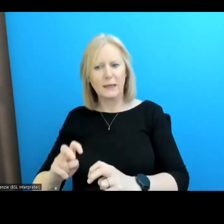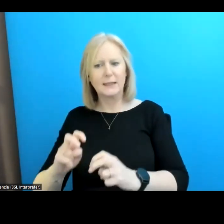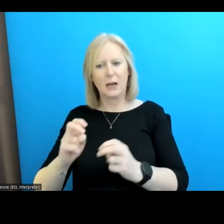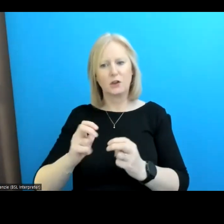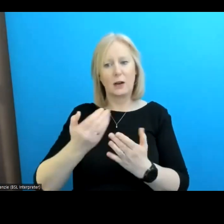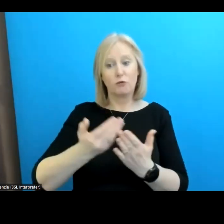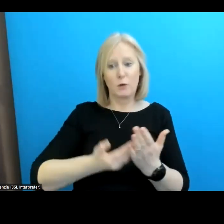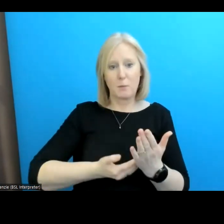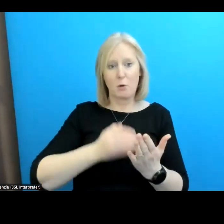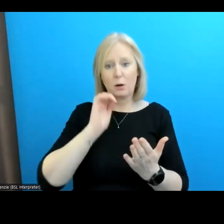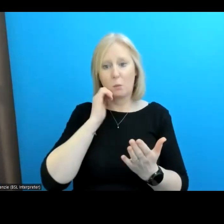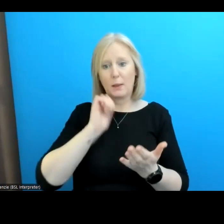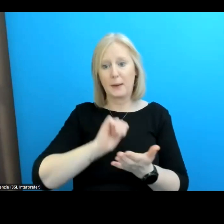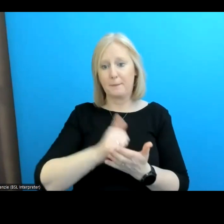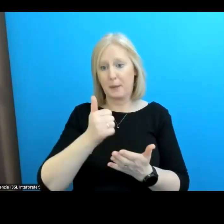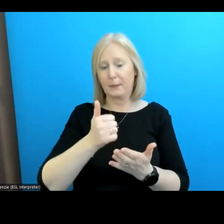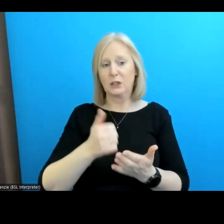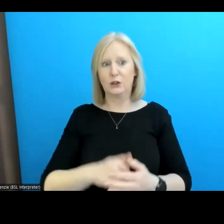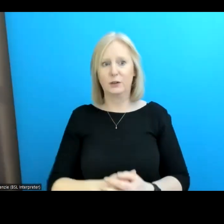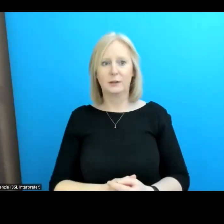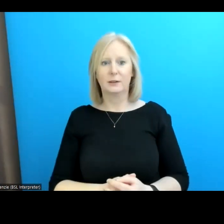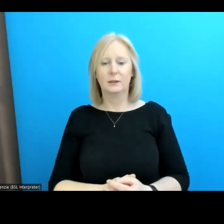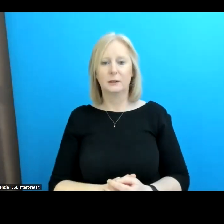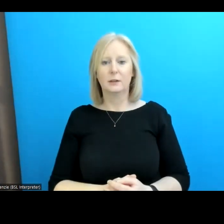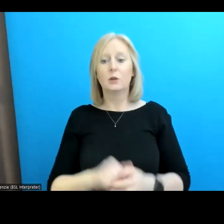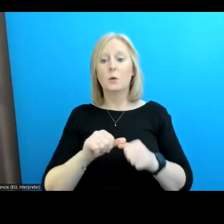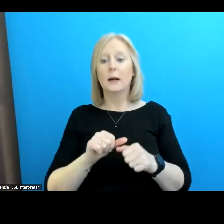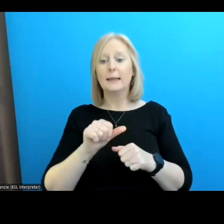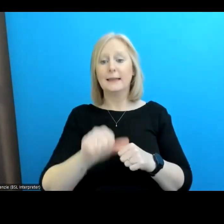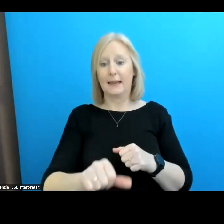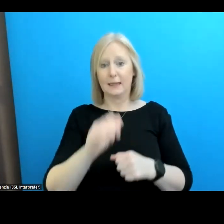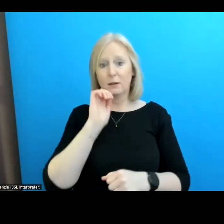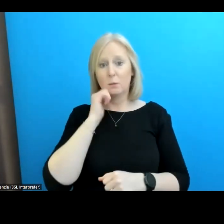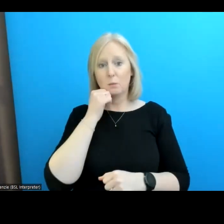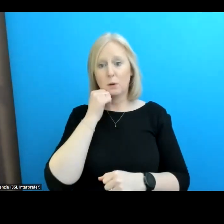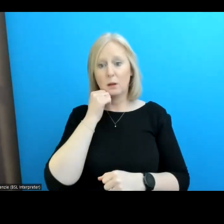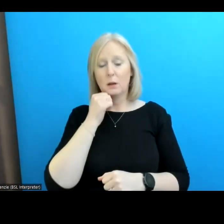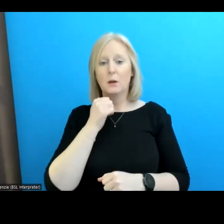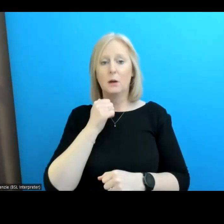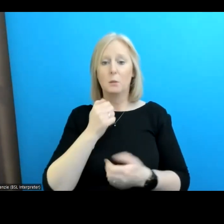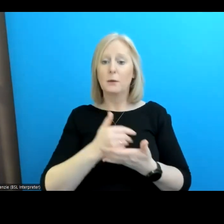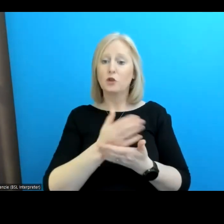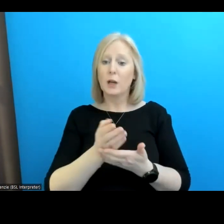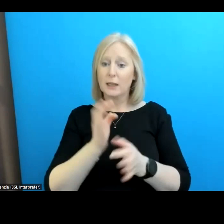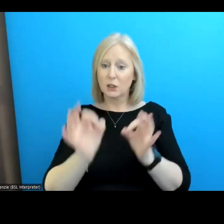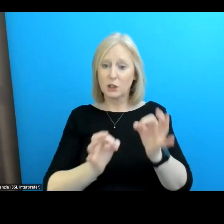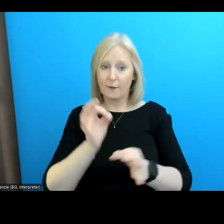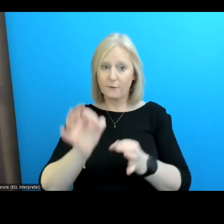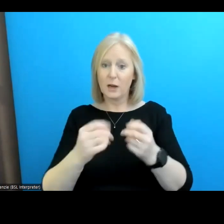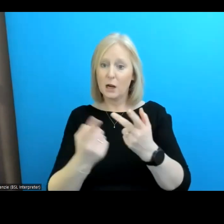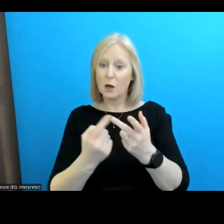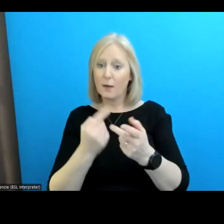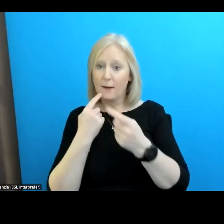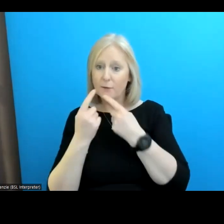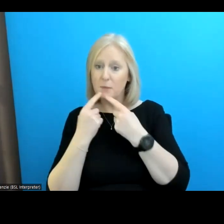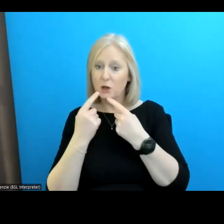is going to be coming out of this. So following on from this event, we will be sharing a survey along with some other information so